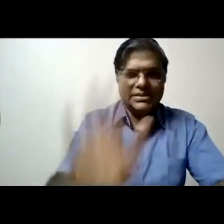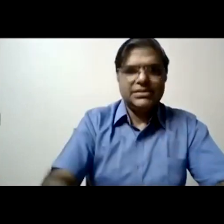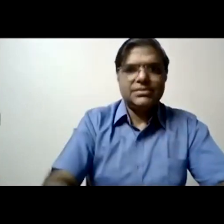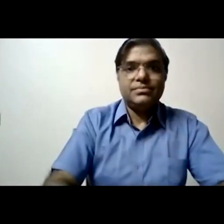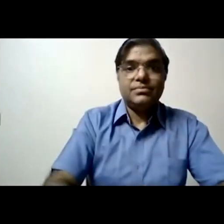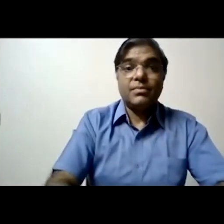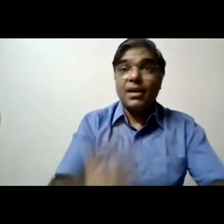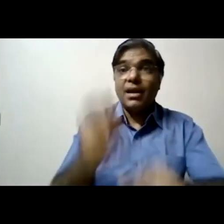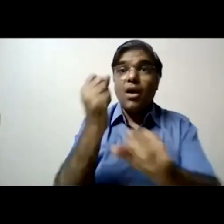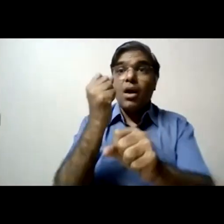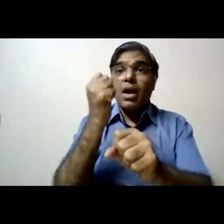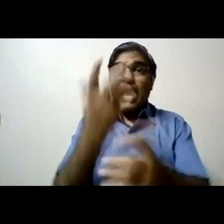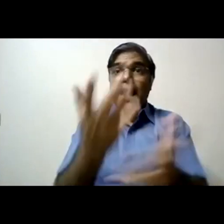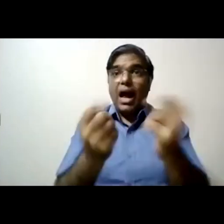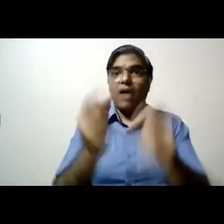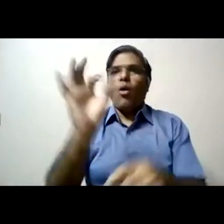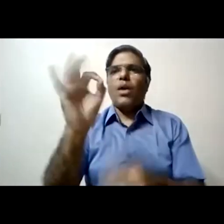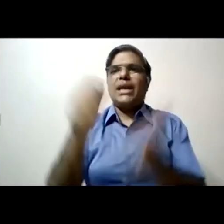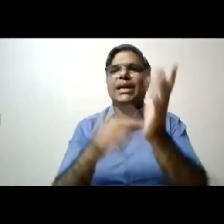You have to put your contact number